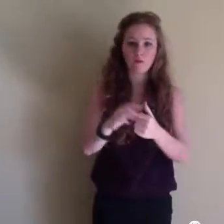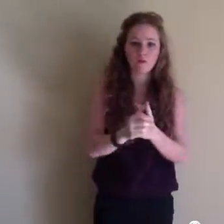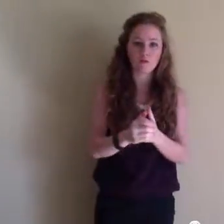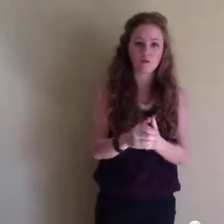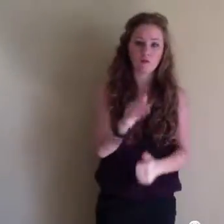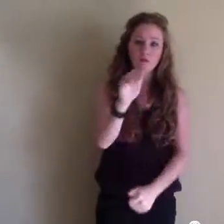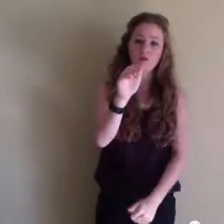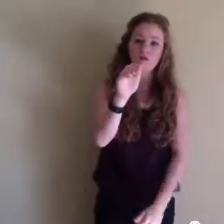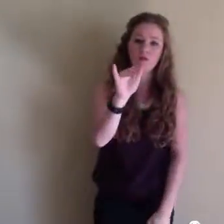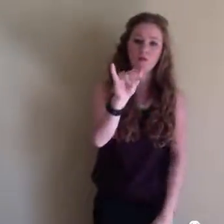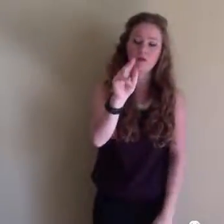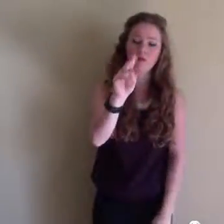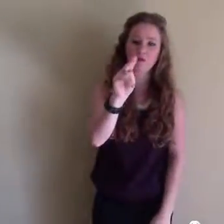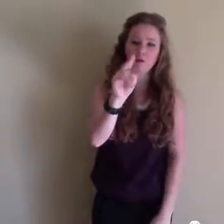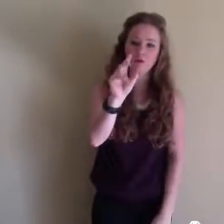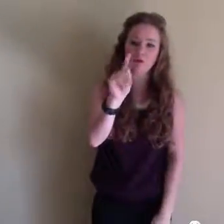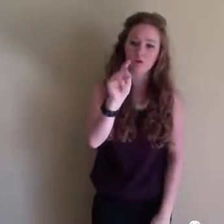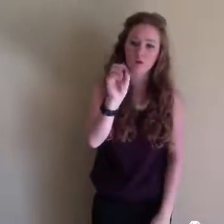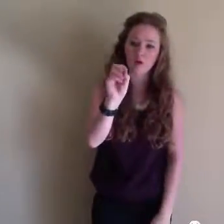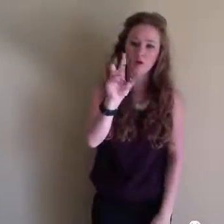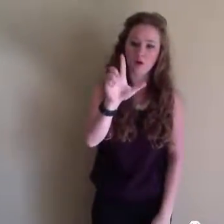making another law